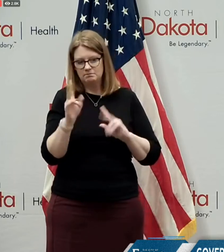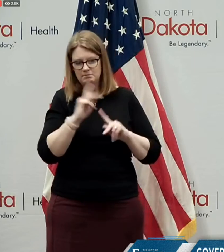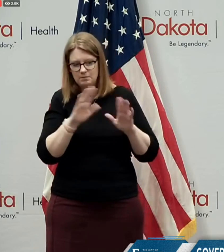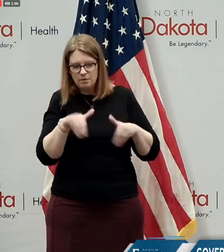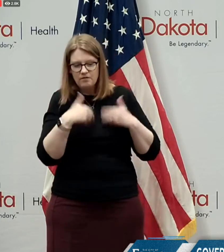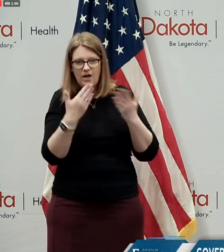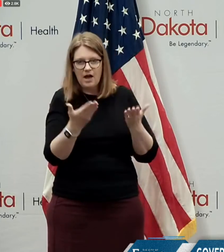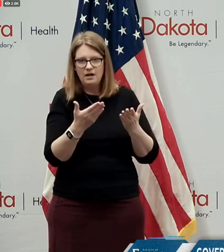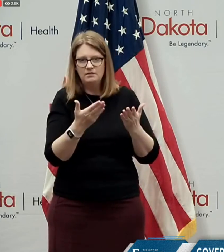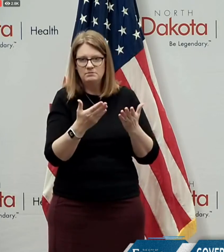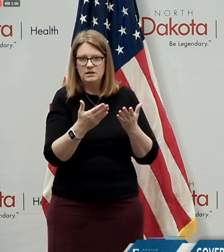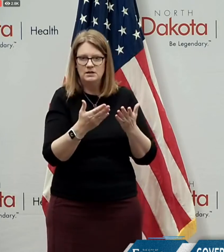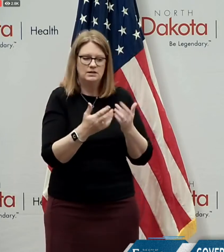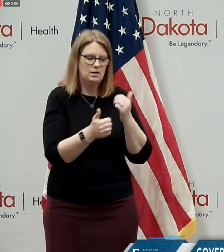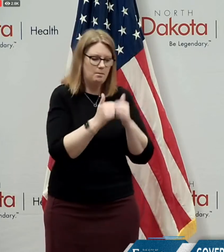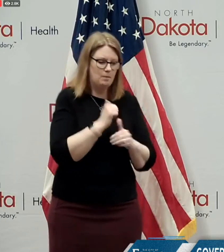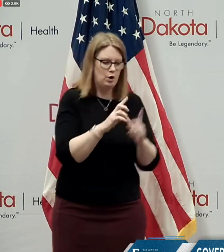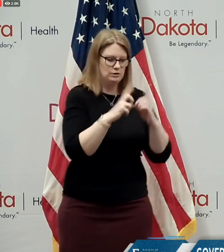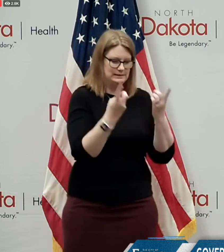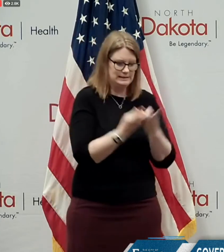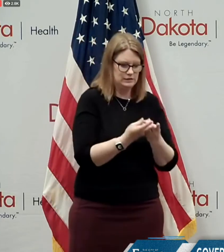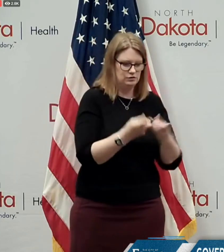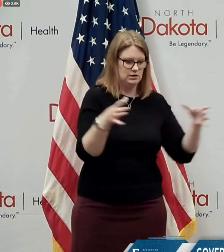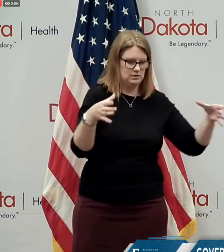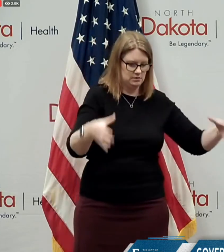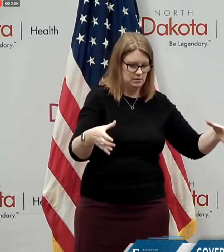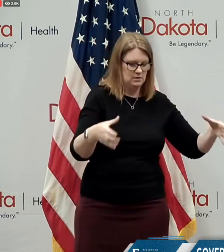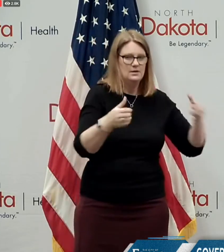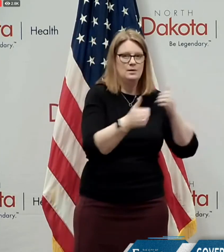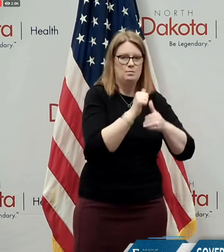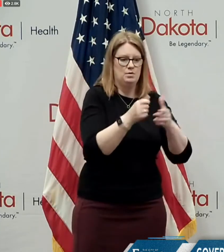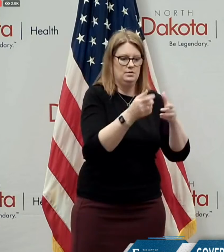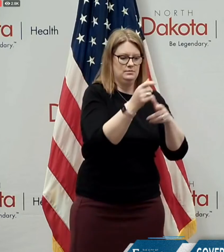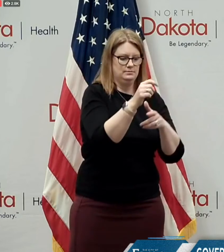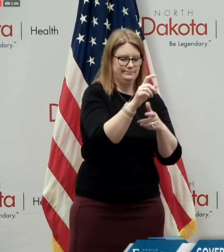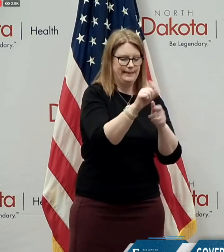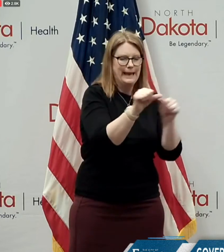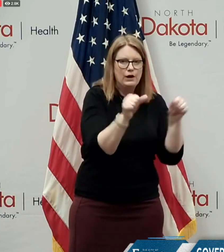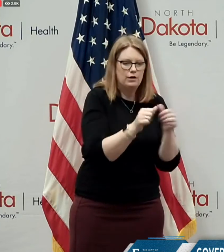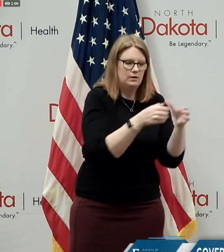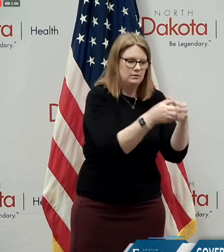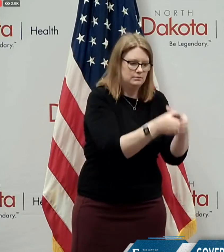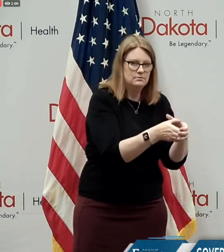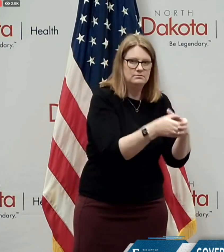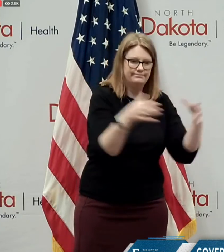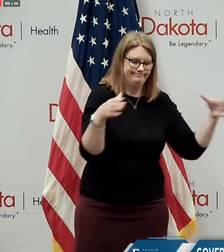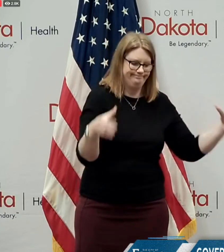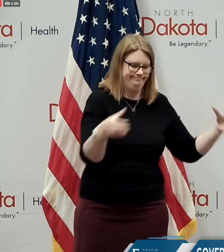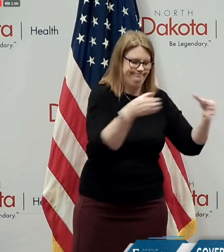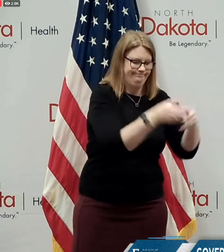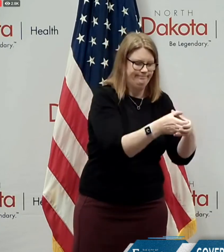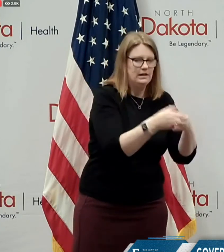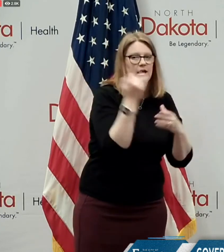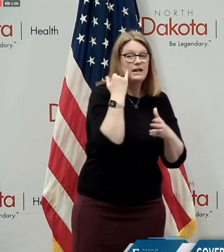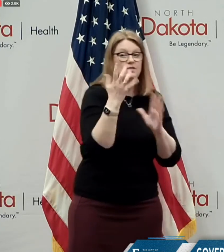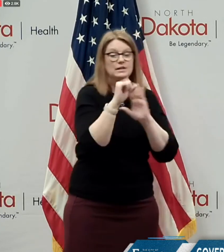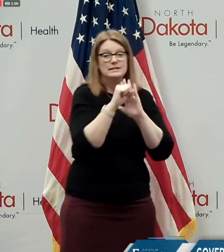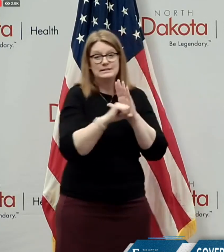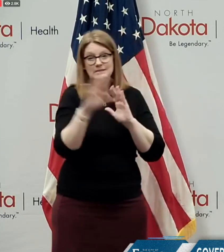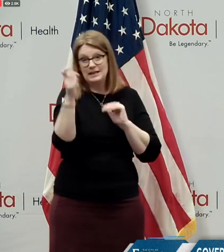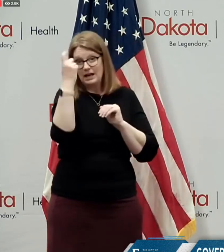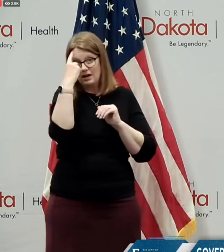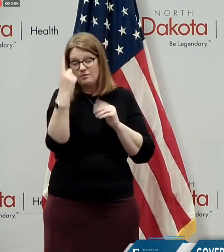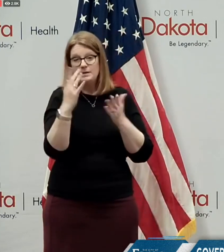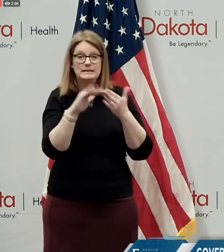per segment. And I think that is a very important thing to note when you think about your data, whether you're a state government, city